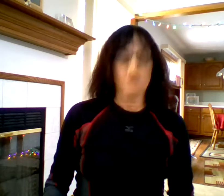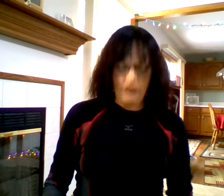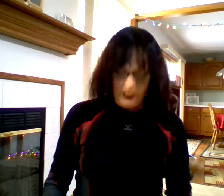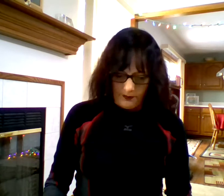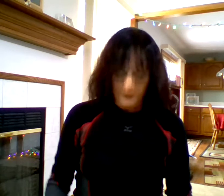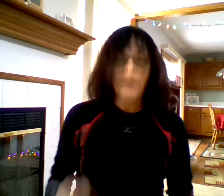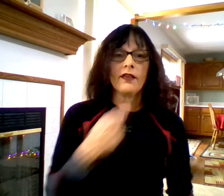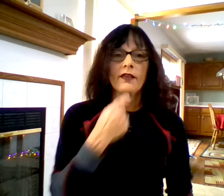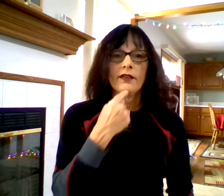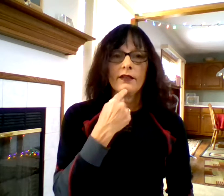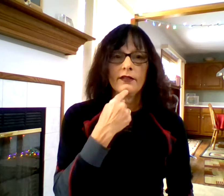yesterday?